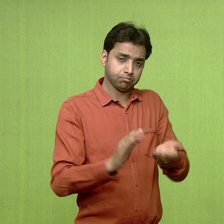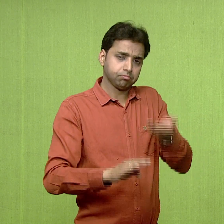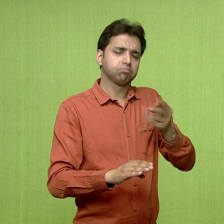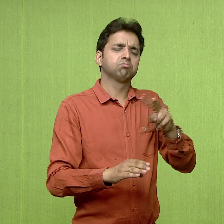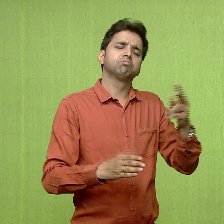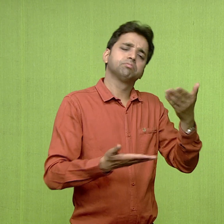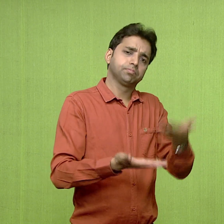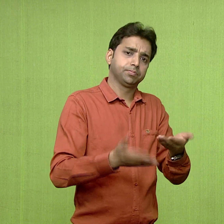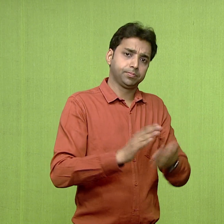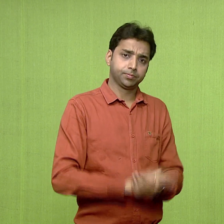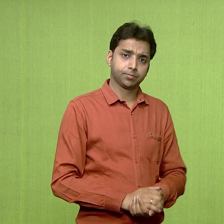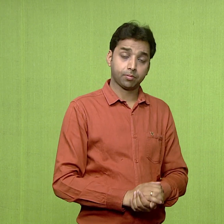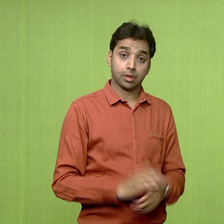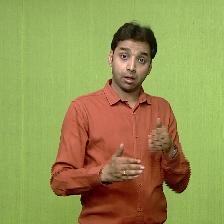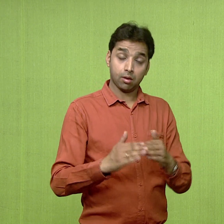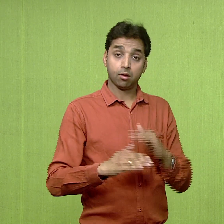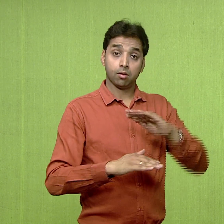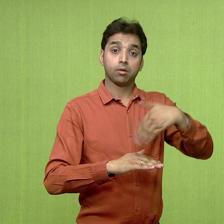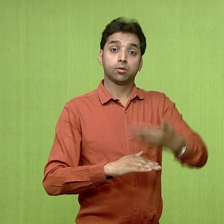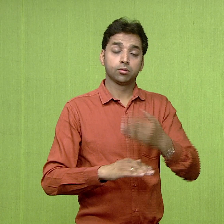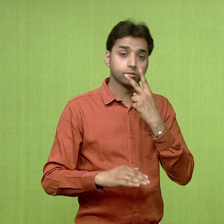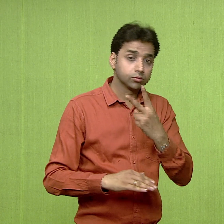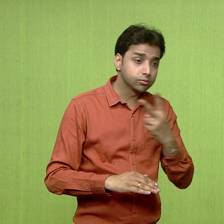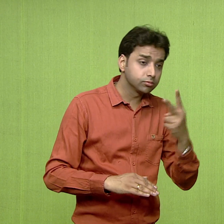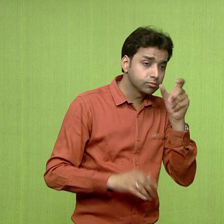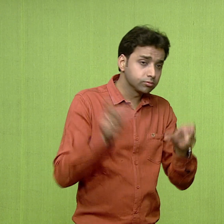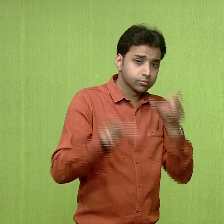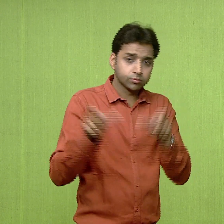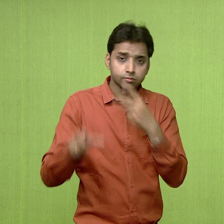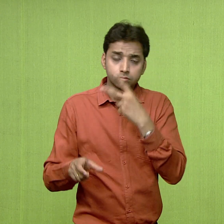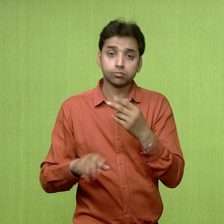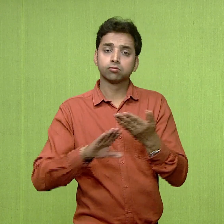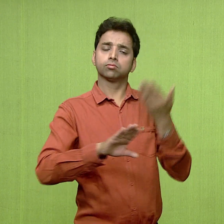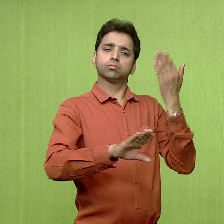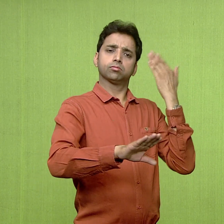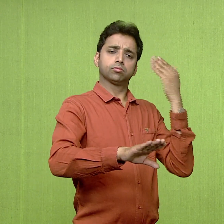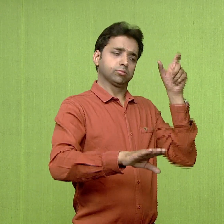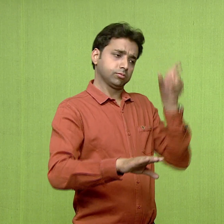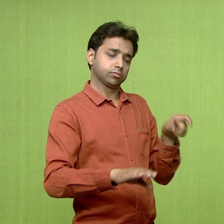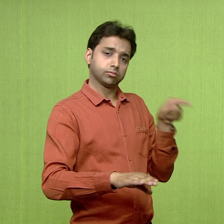etc. were known to people in ancient India.